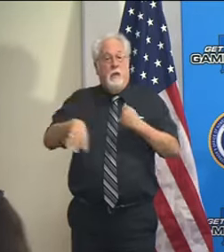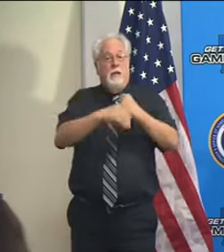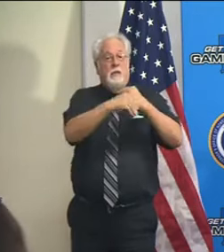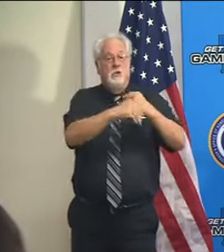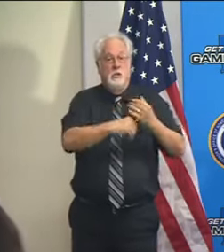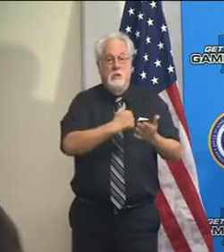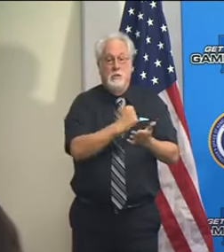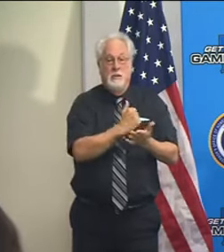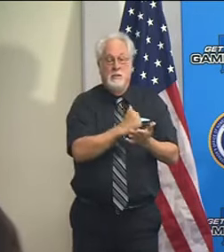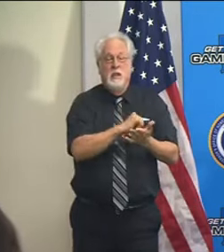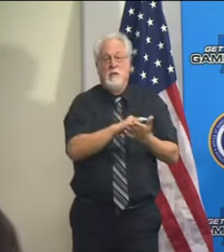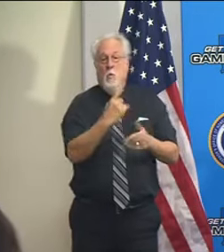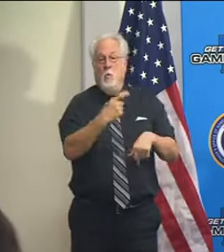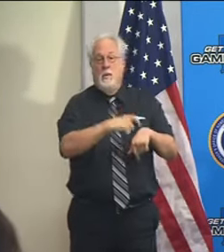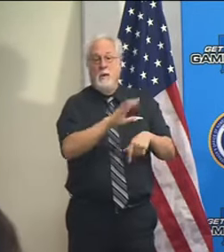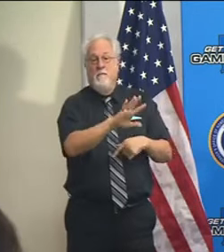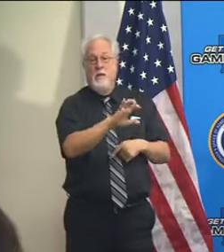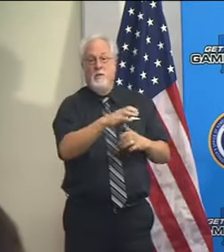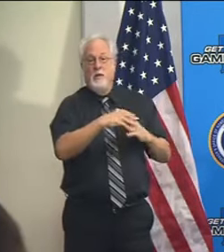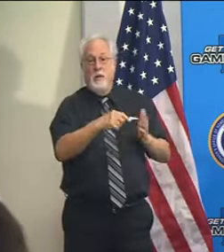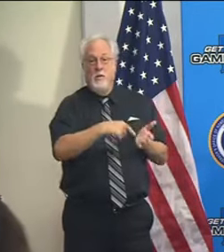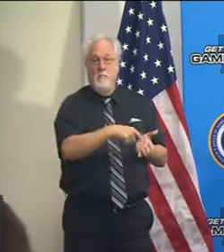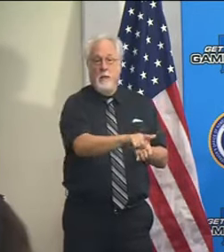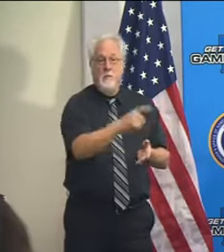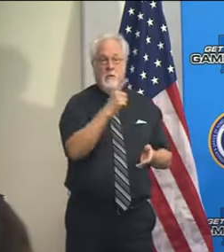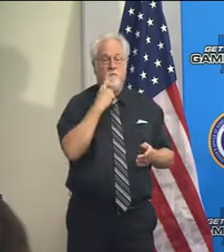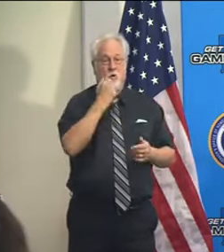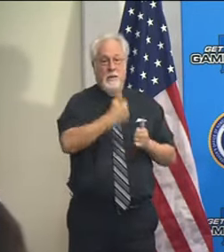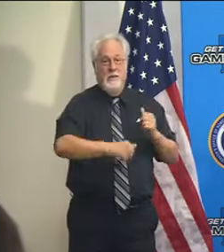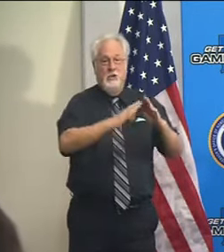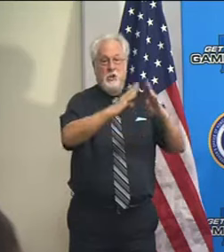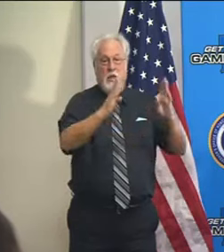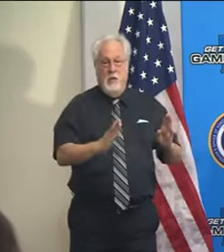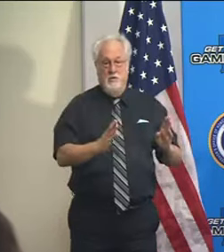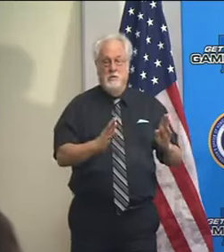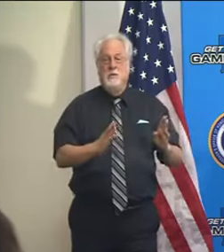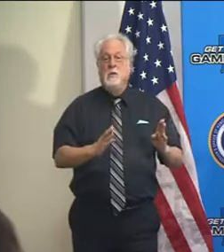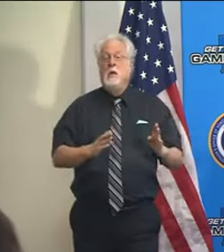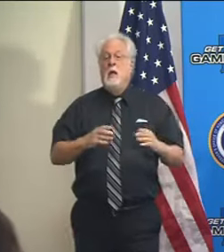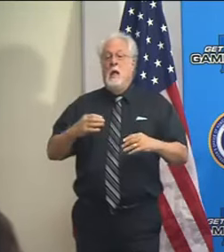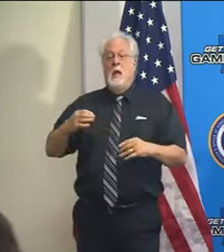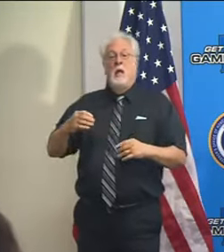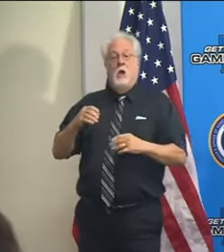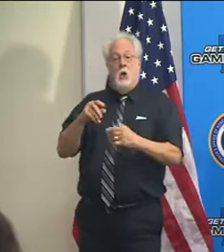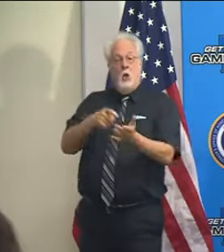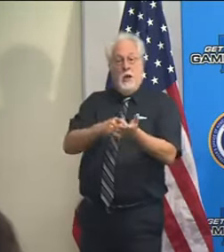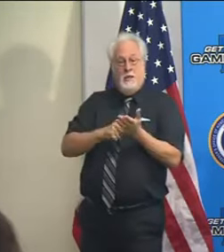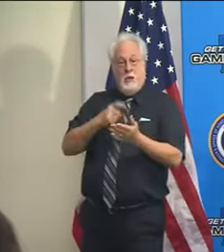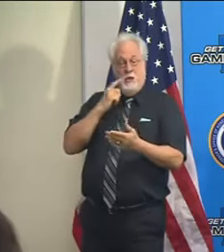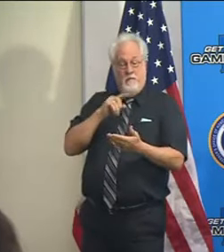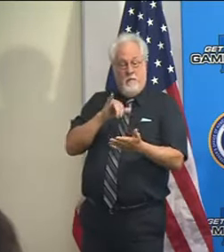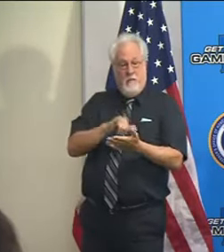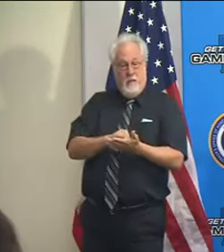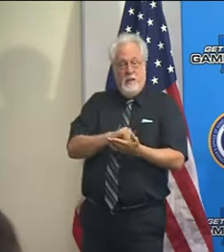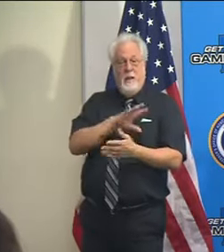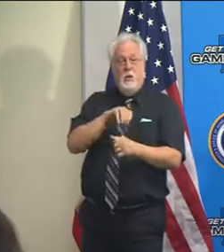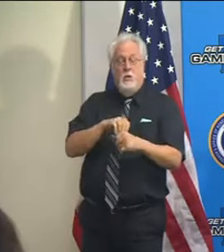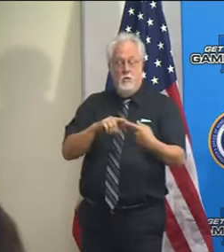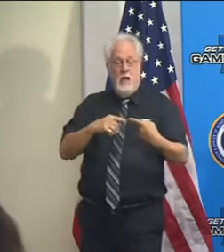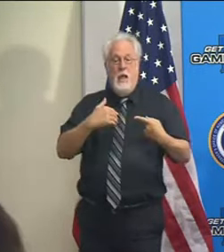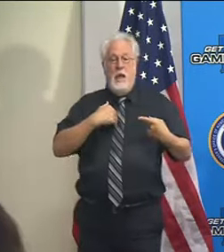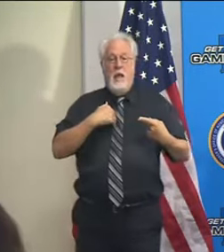that includes a one-time $500 payment per household. The eligibility criteria for critical needs include that you